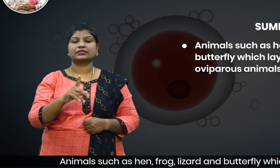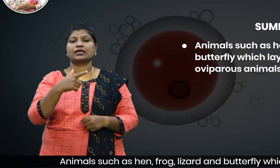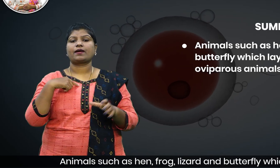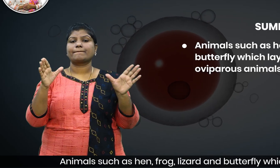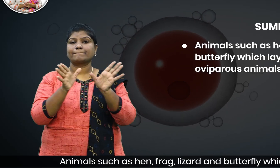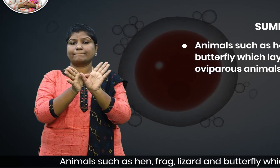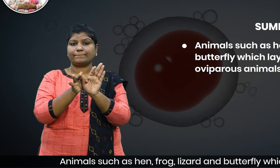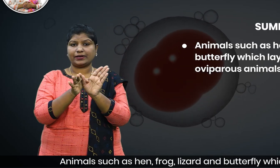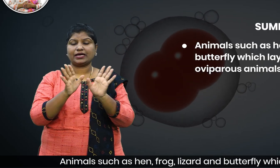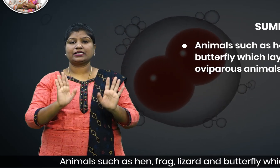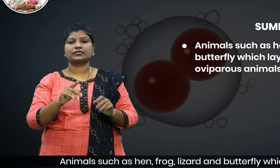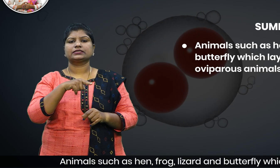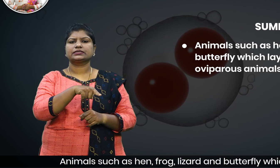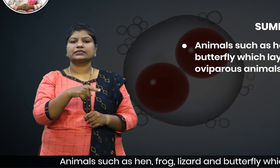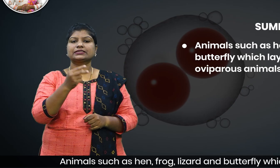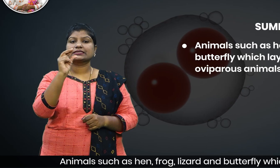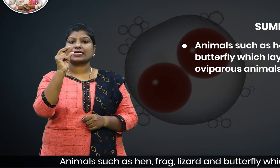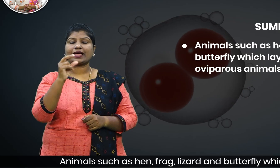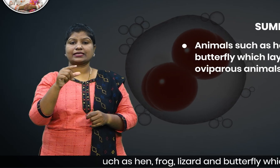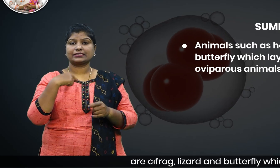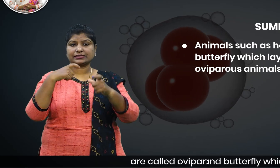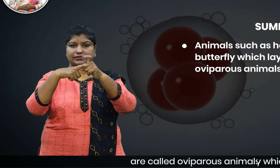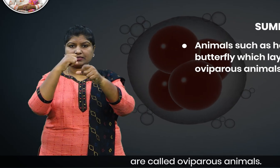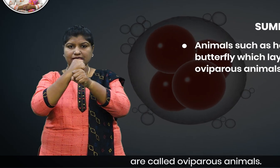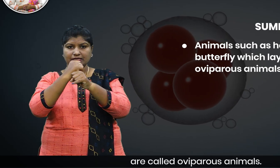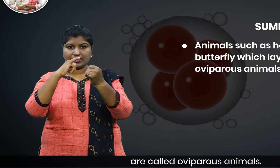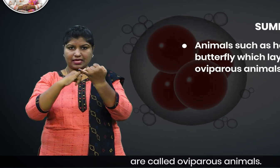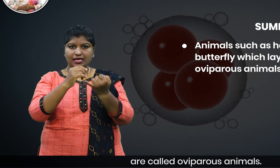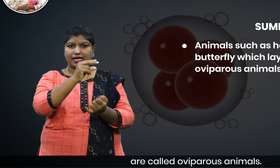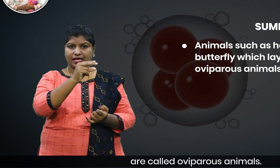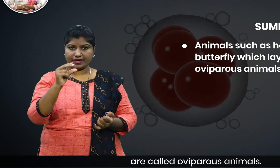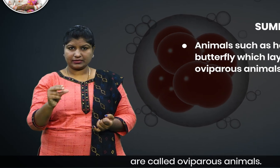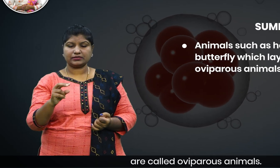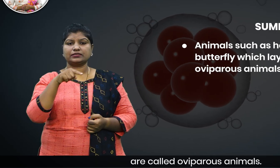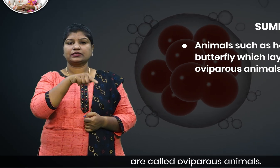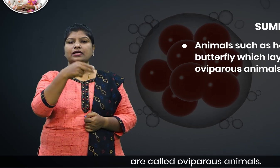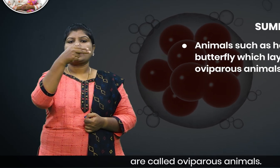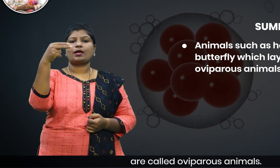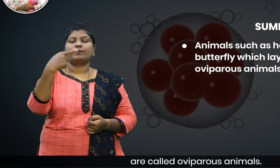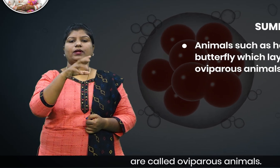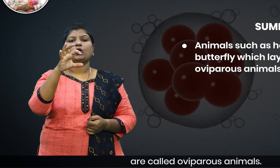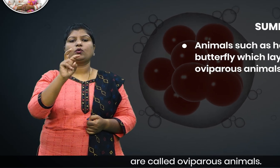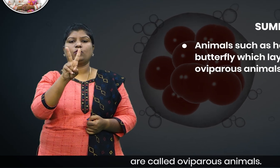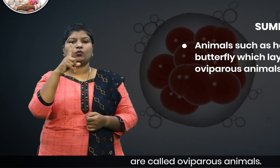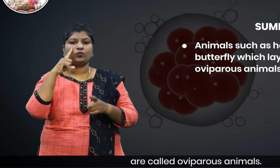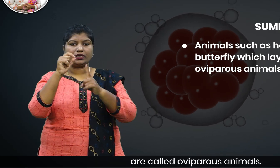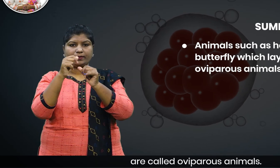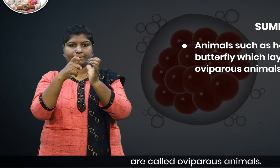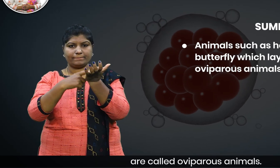butterfly which lay eggs are called oviparous animals.